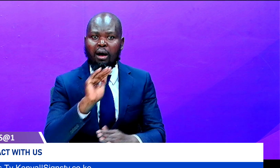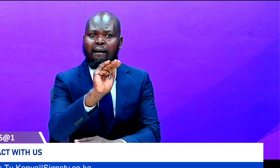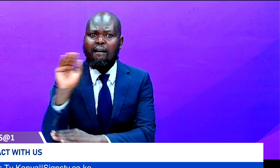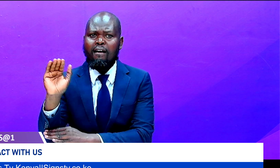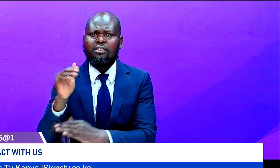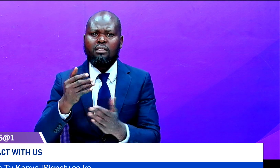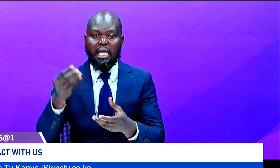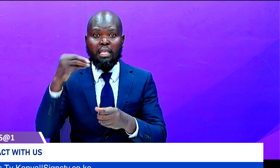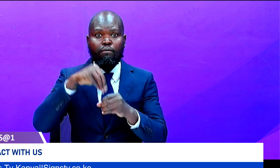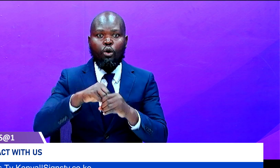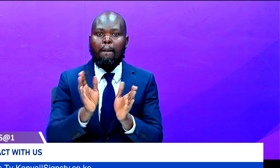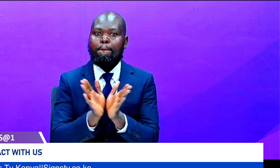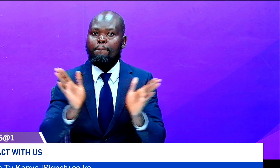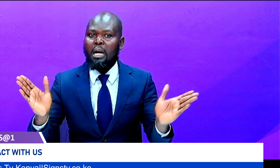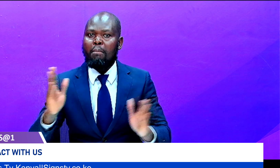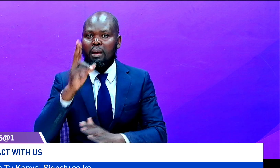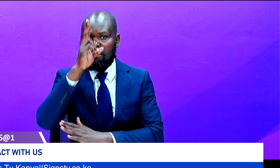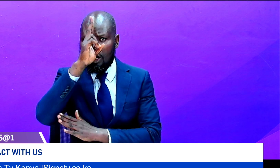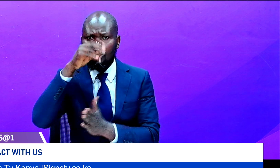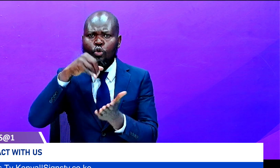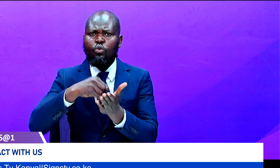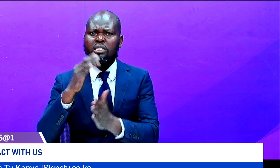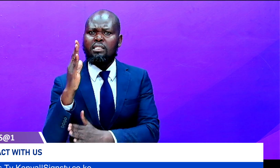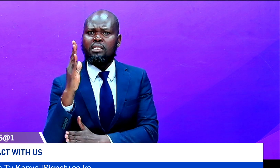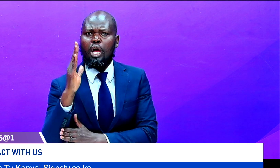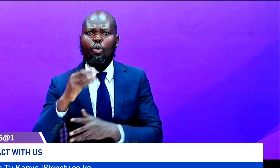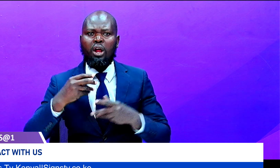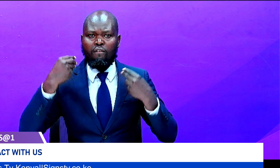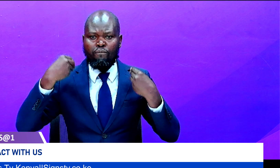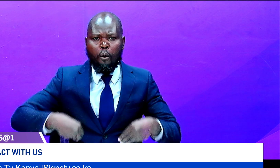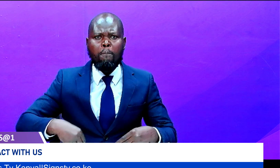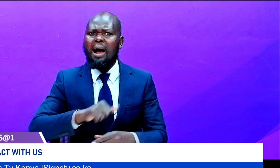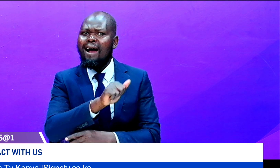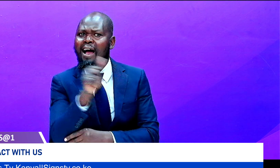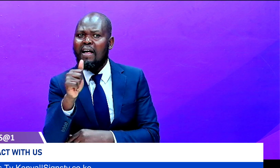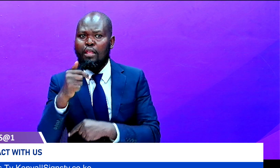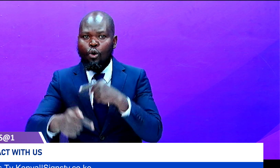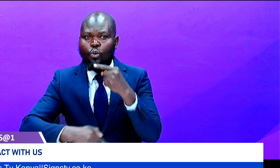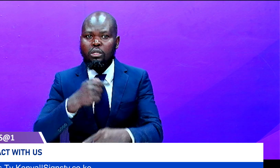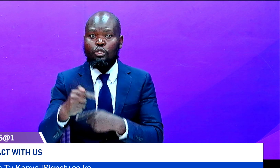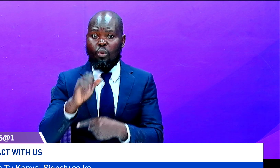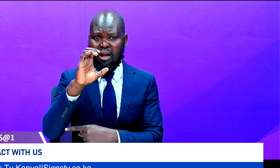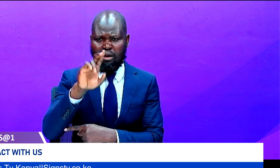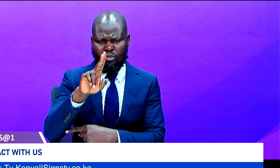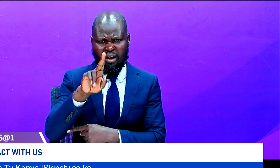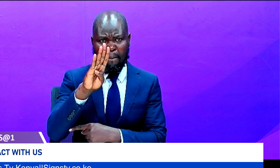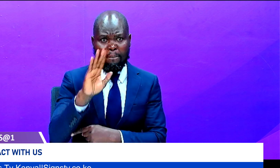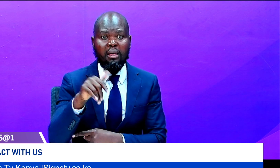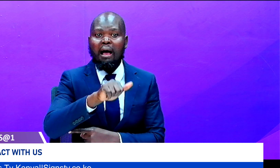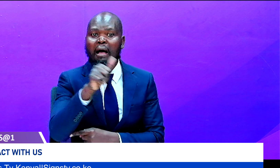Murkomen urged the Inspector General of Police to urgently deploy reinforcements to curb the rising